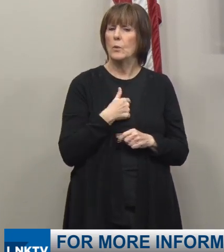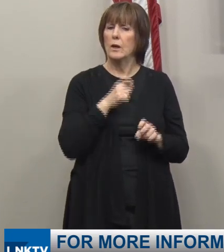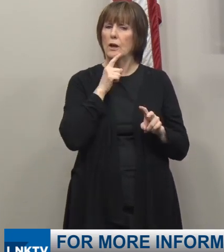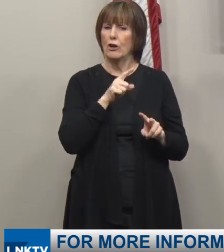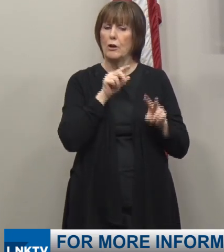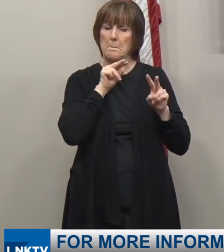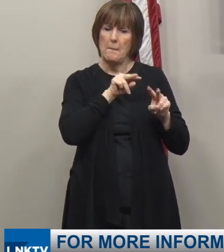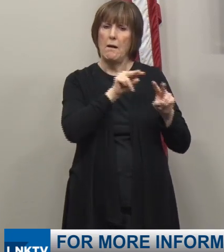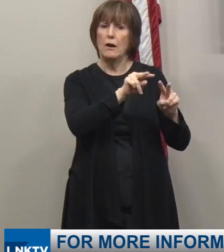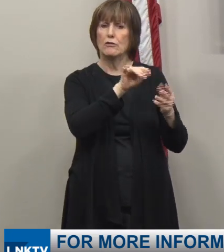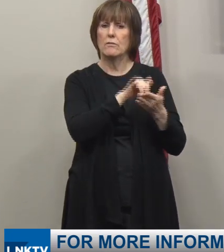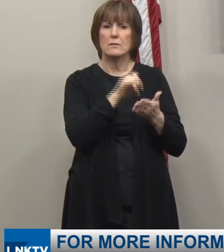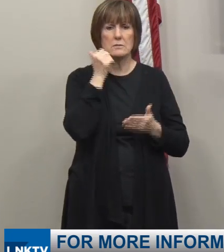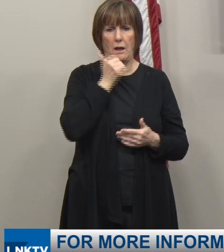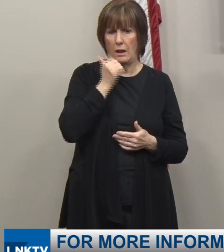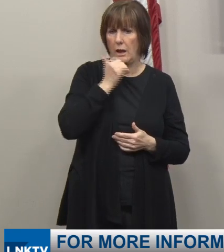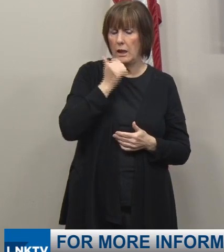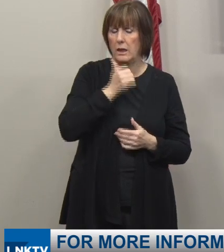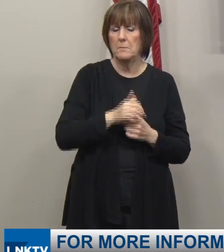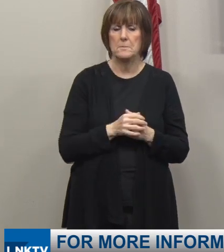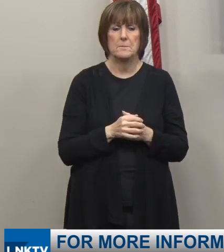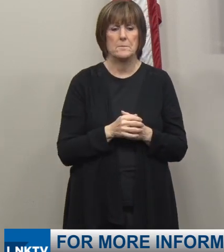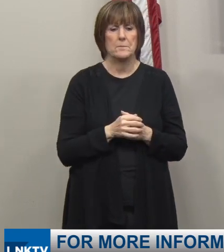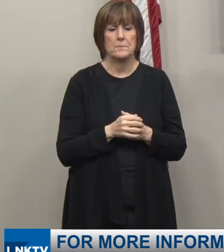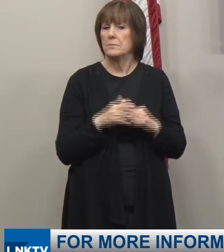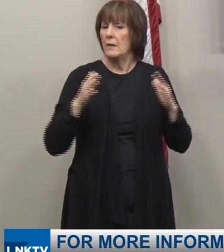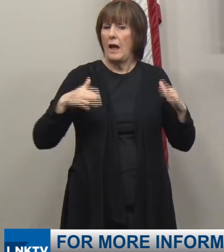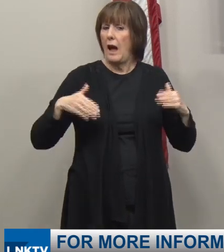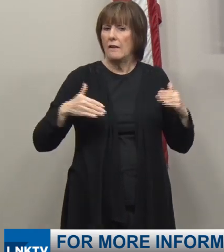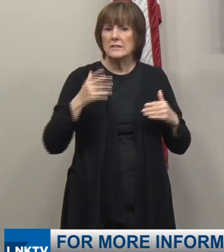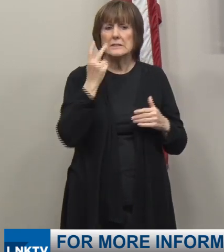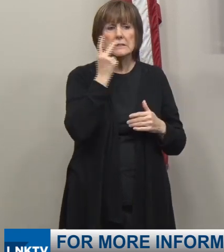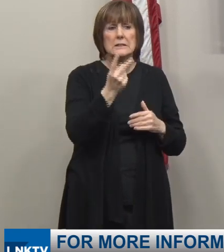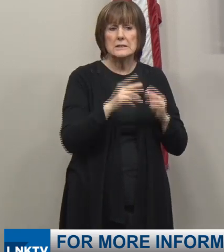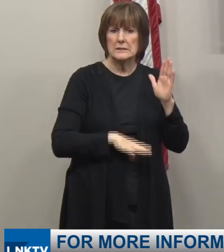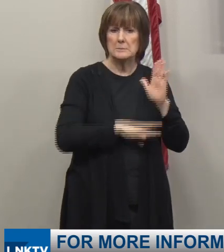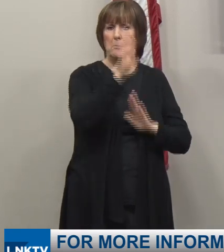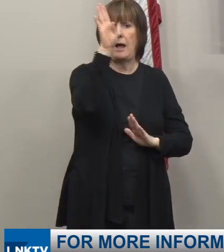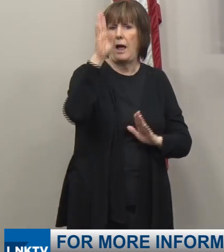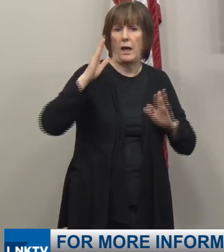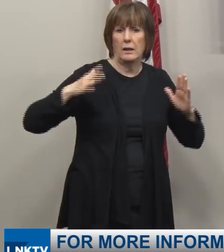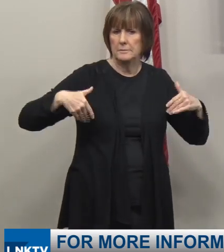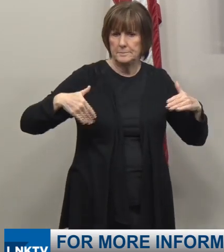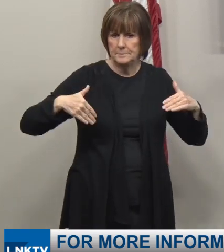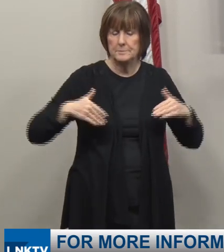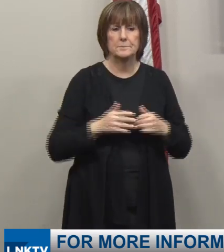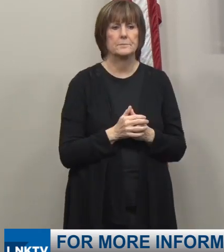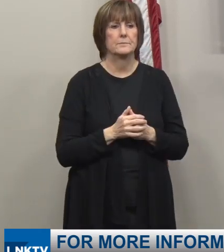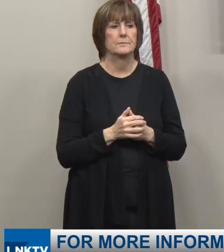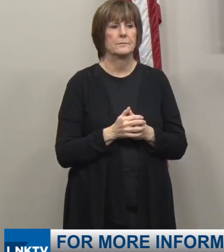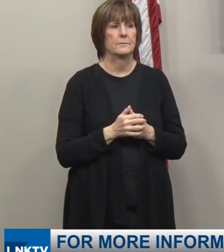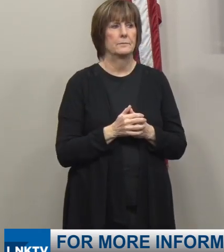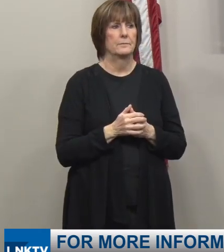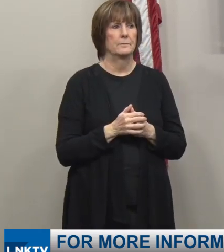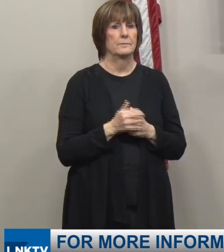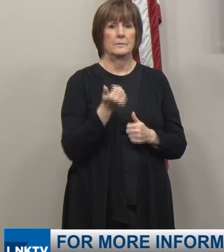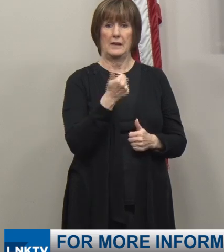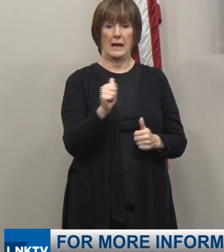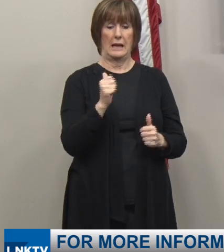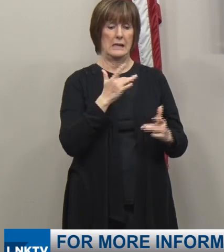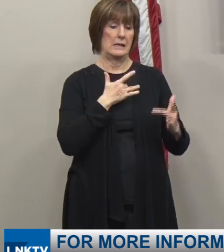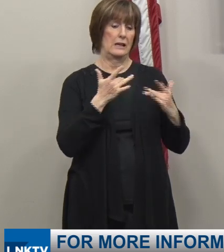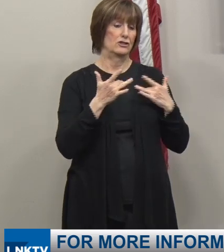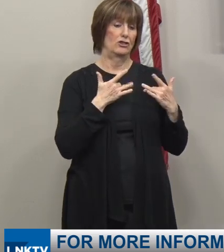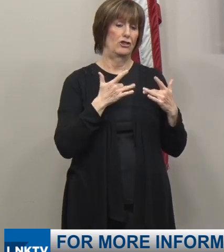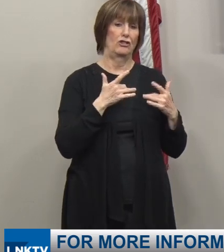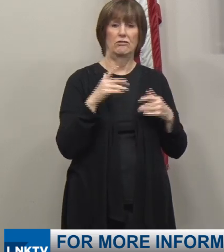monitor that on a daily basis, and we haven't seen any spikes that would be of any concern outside of the